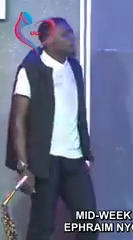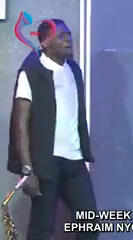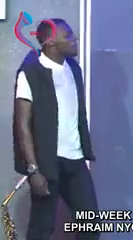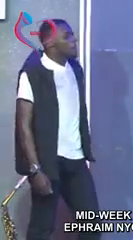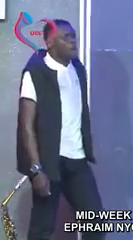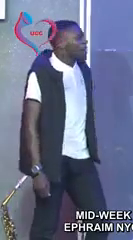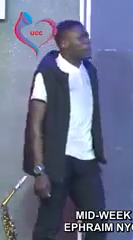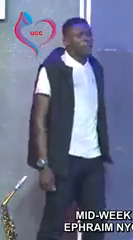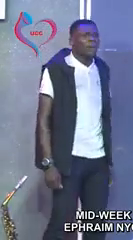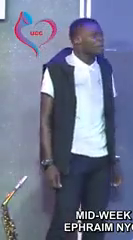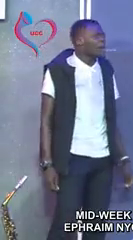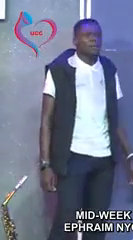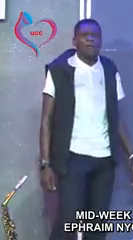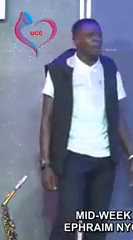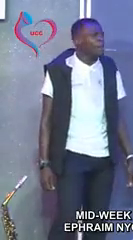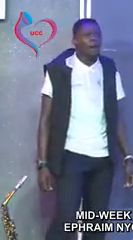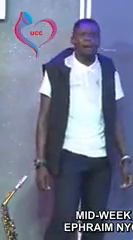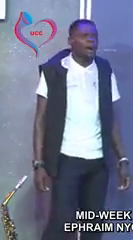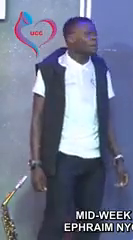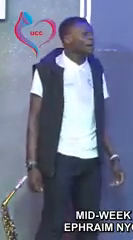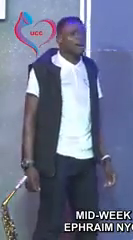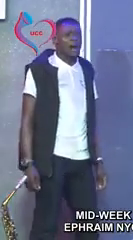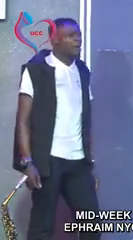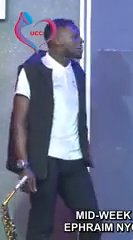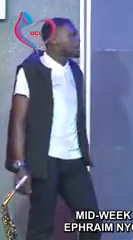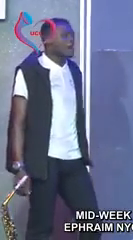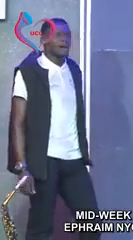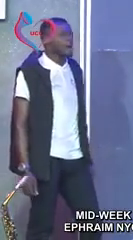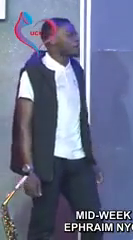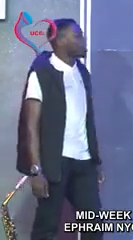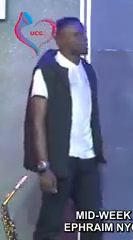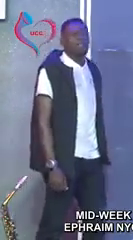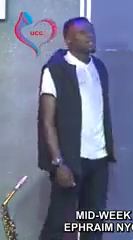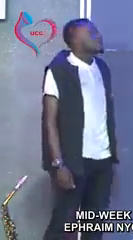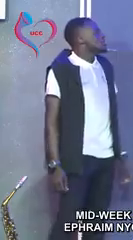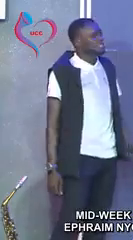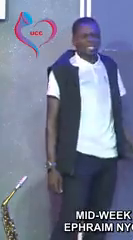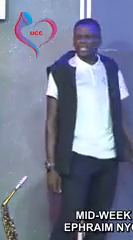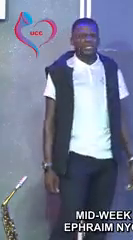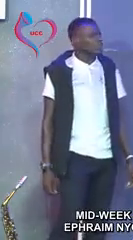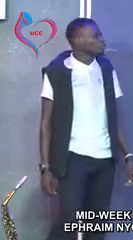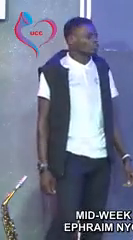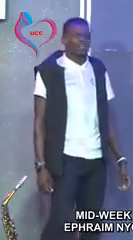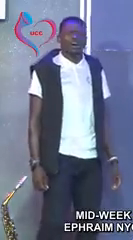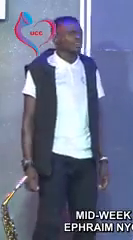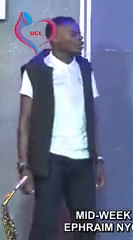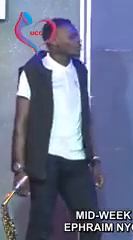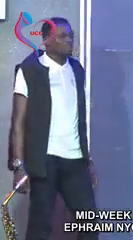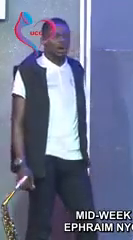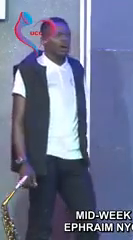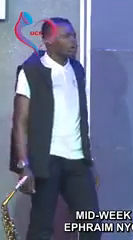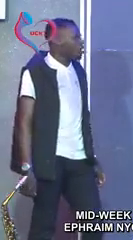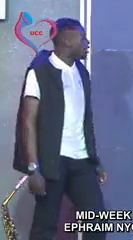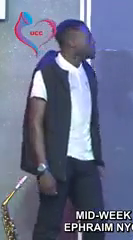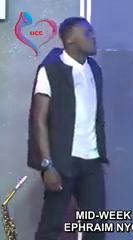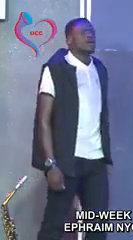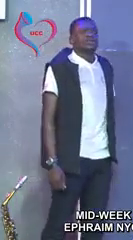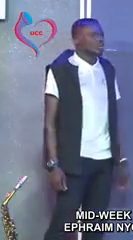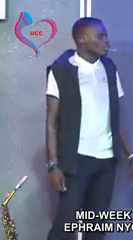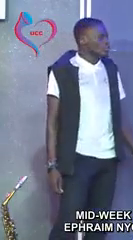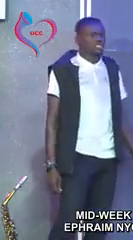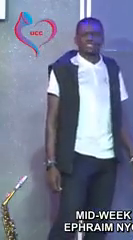bibapaalako oweweza emitima gyabwe enzikiza nga balaba ekute nga tebalaba